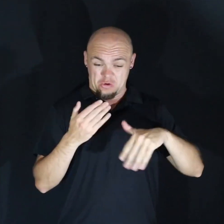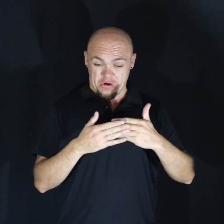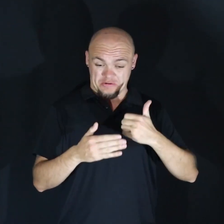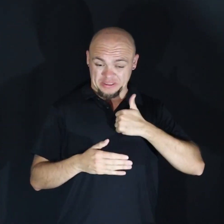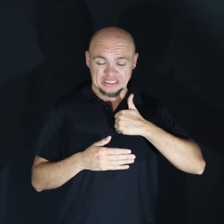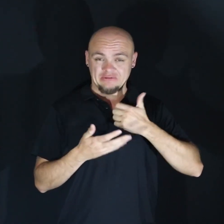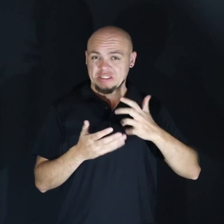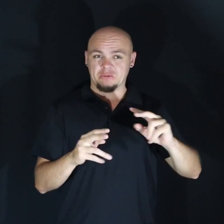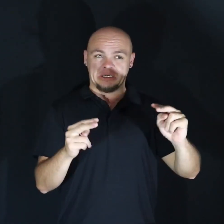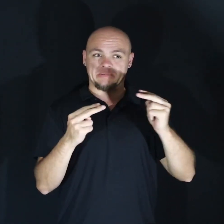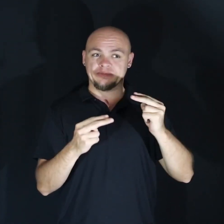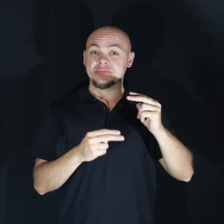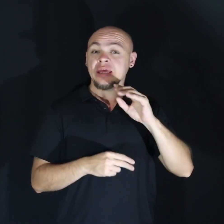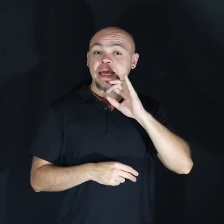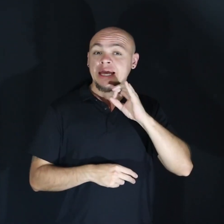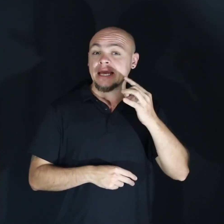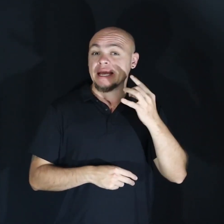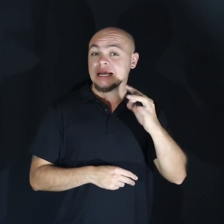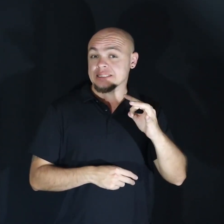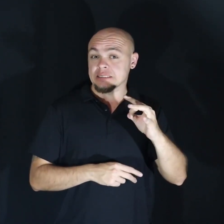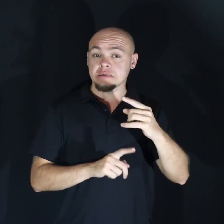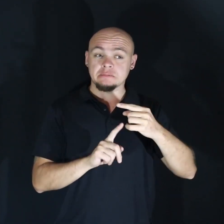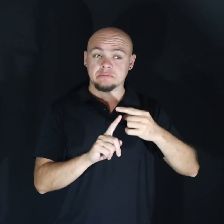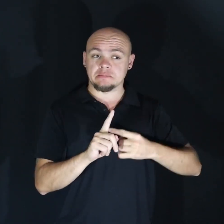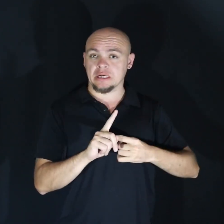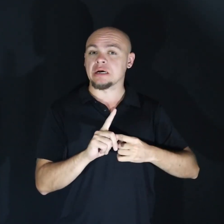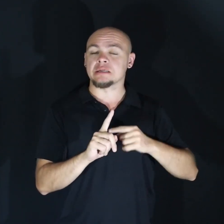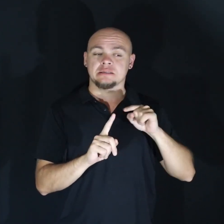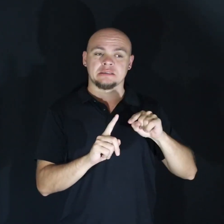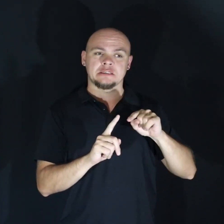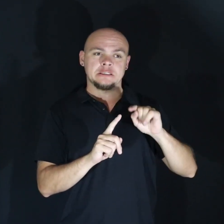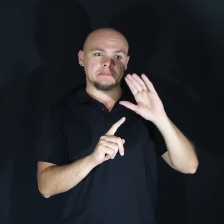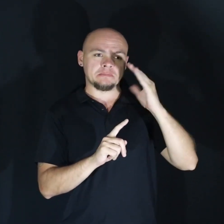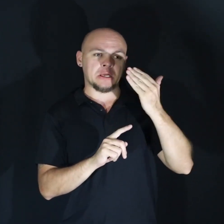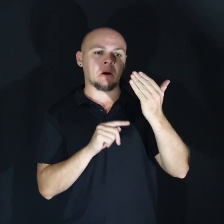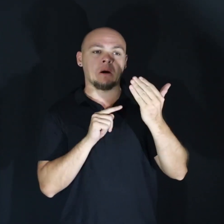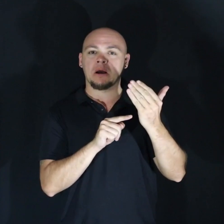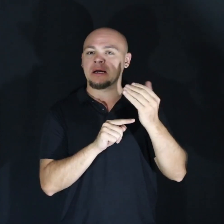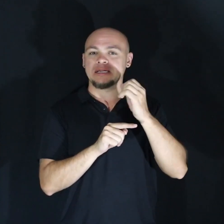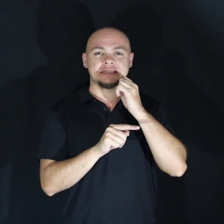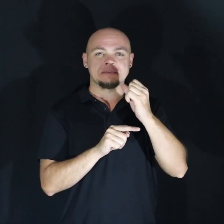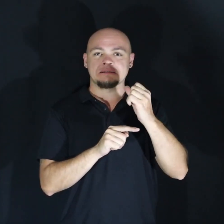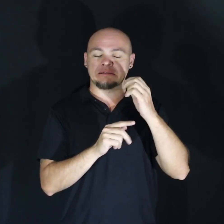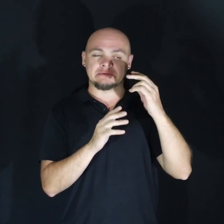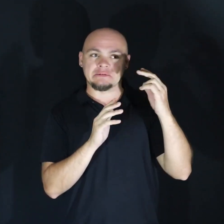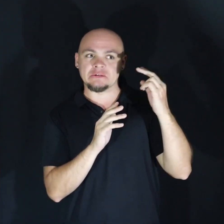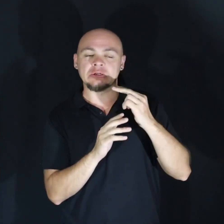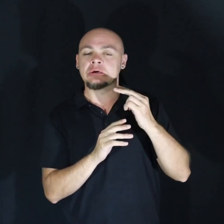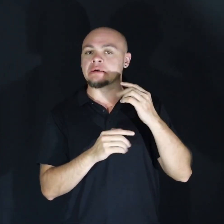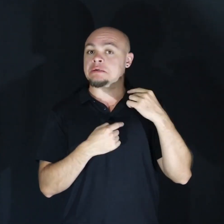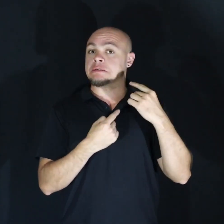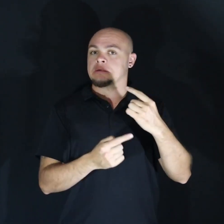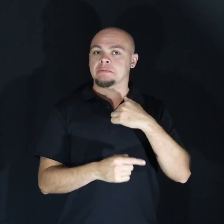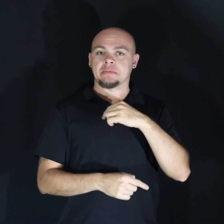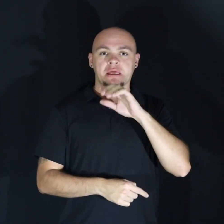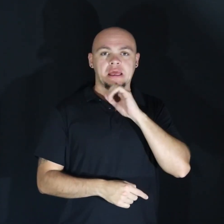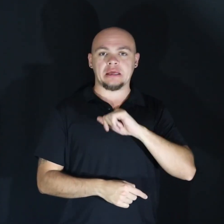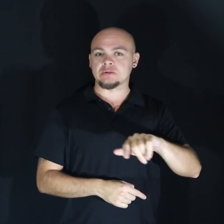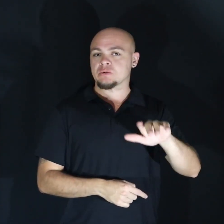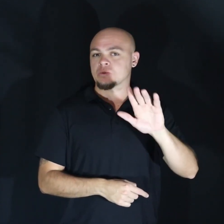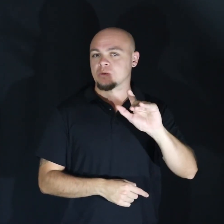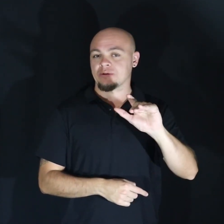was burned at 18 months old, and I didn't look at myself in the mirror until I was 25 because I didn't want to see my